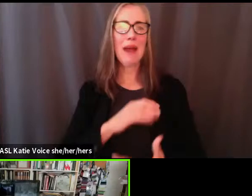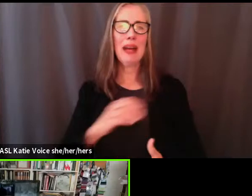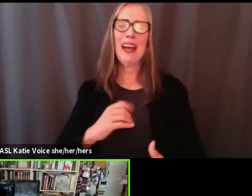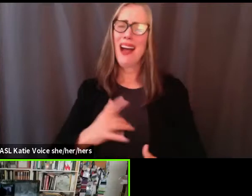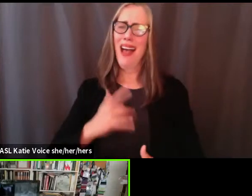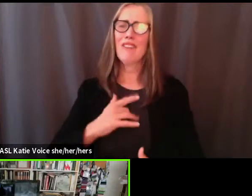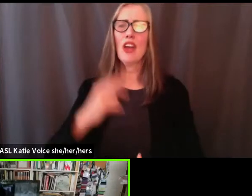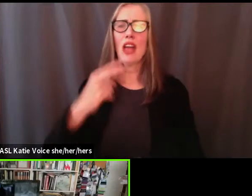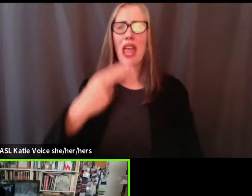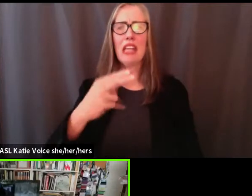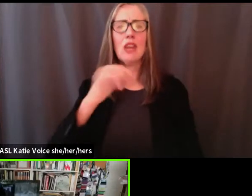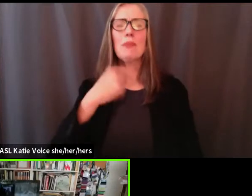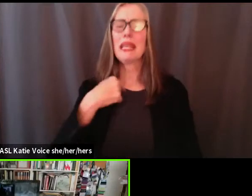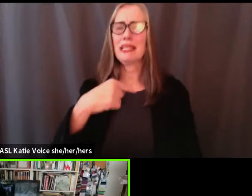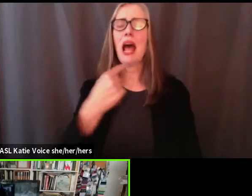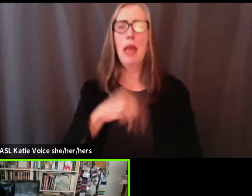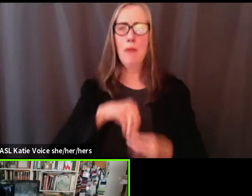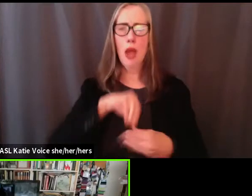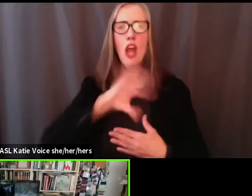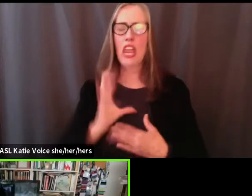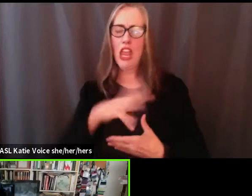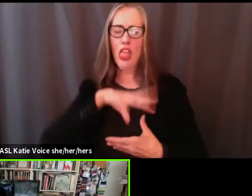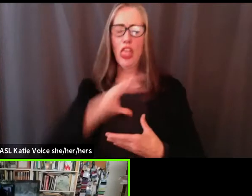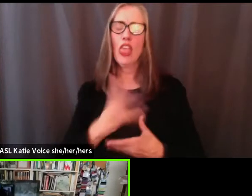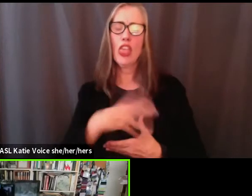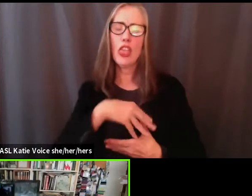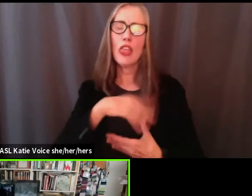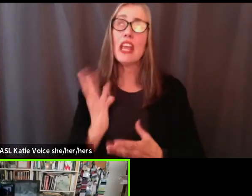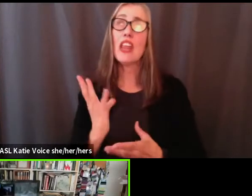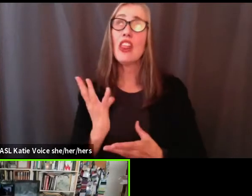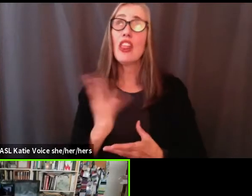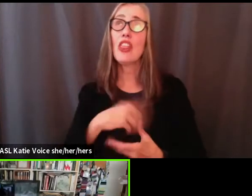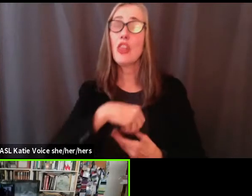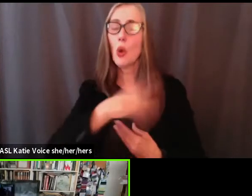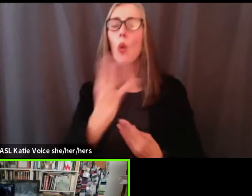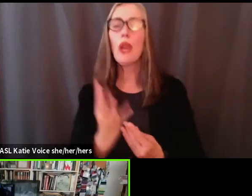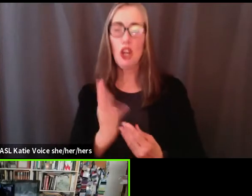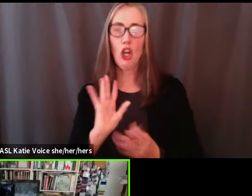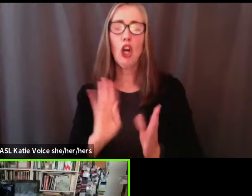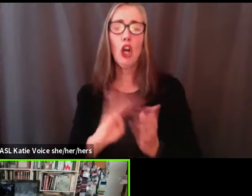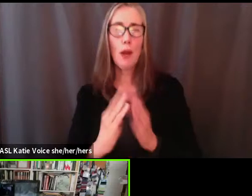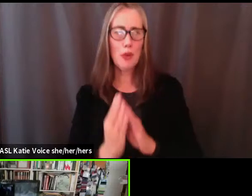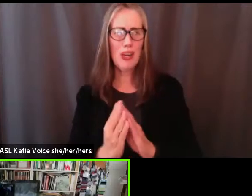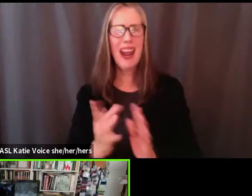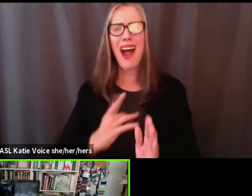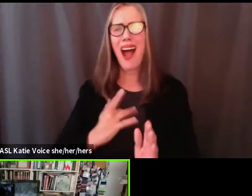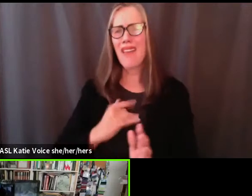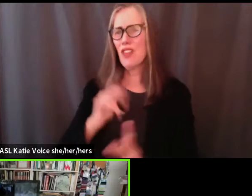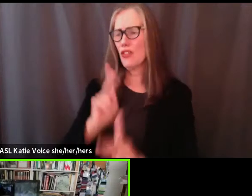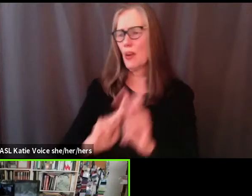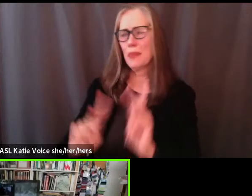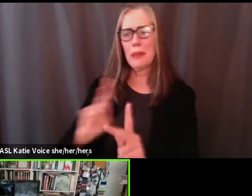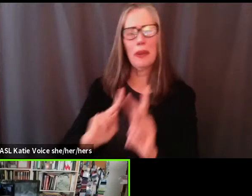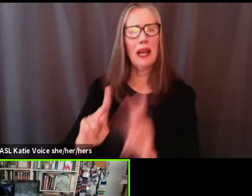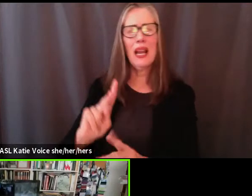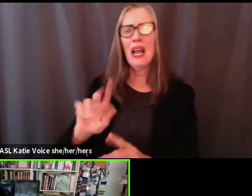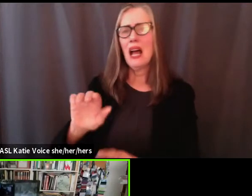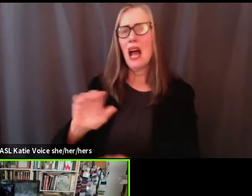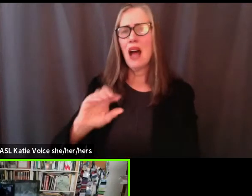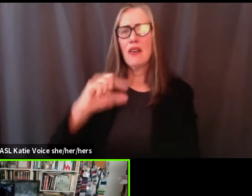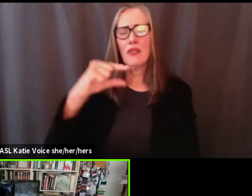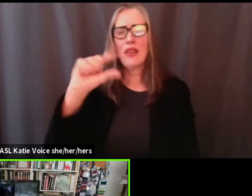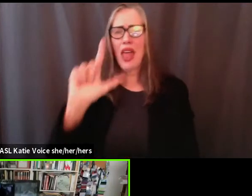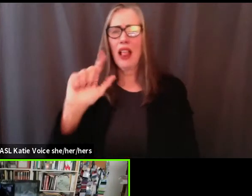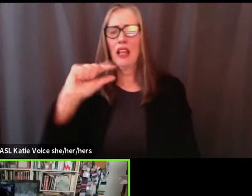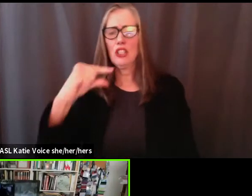HIV positive brethren, siblings who would be excluded by this rule, not to mention other people with other medical conditions.